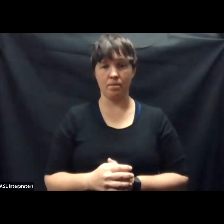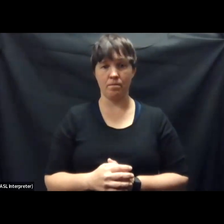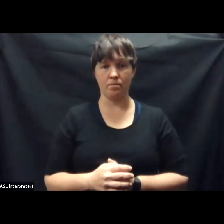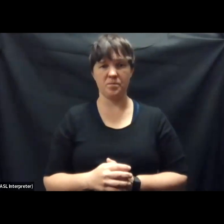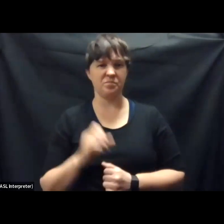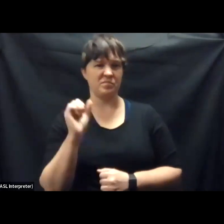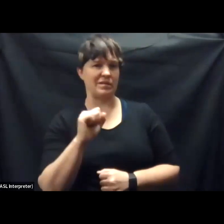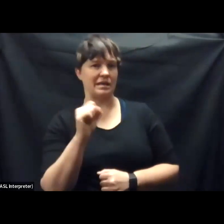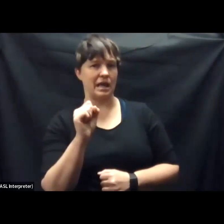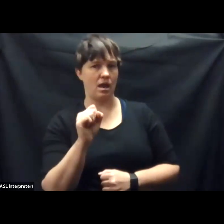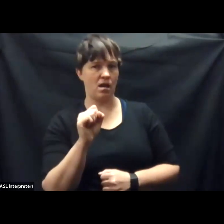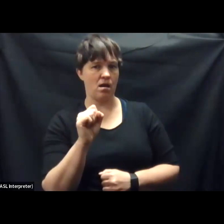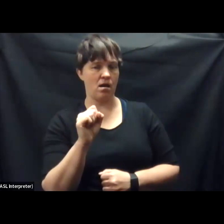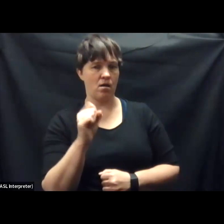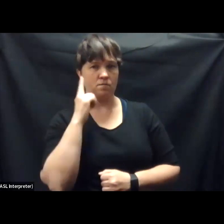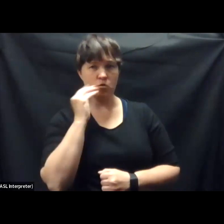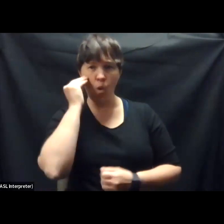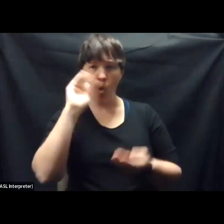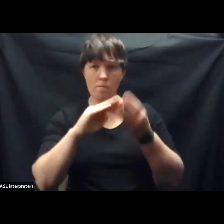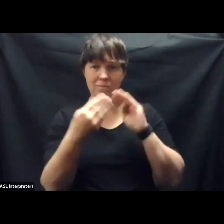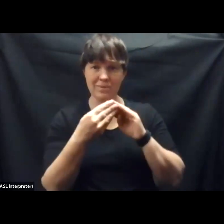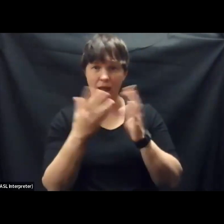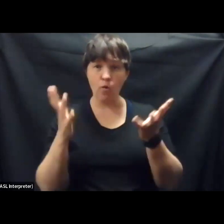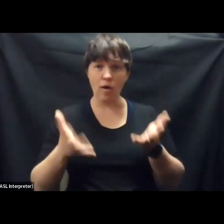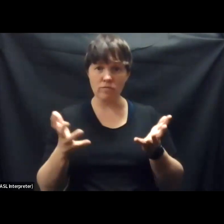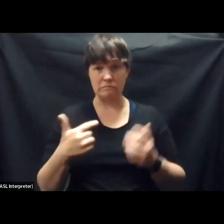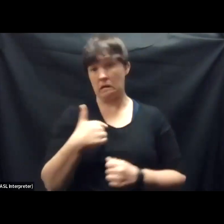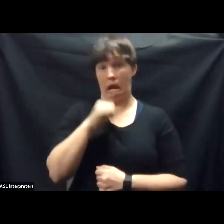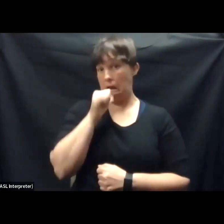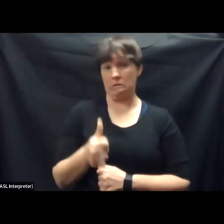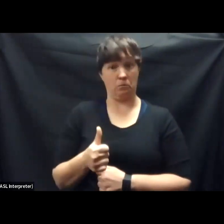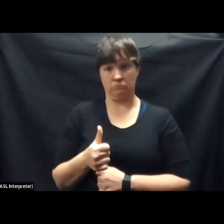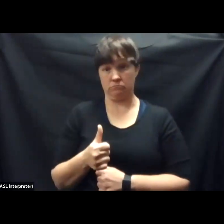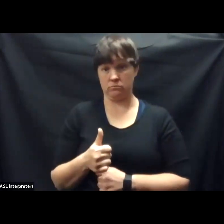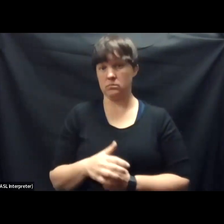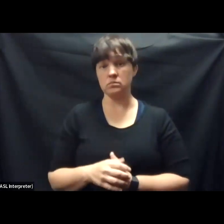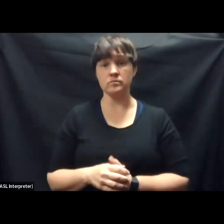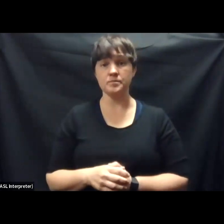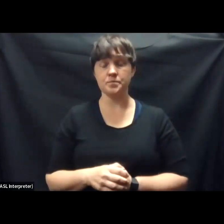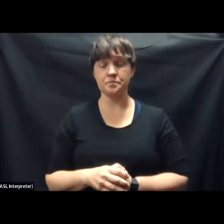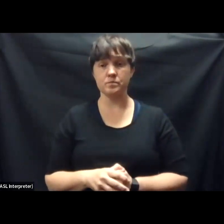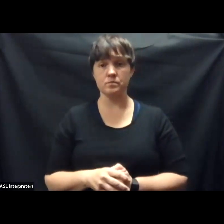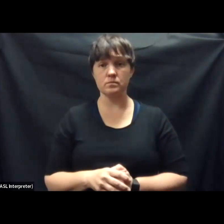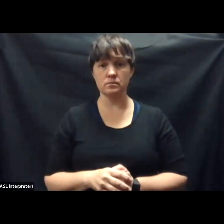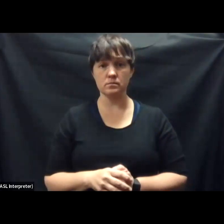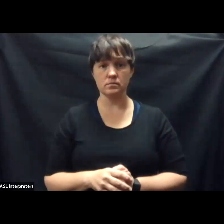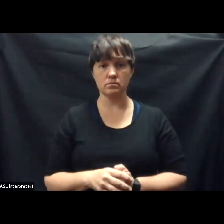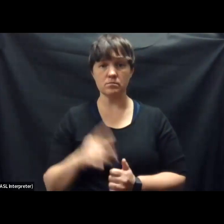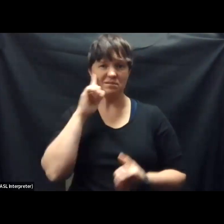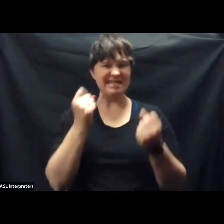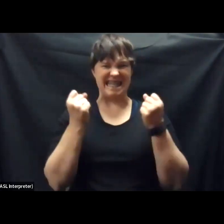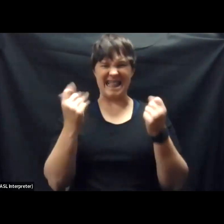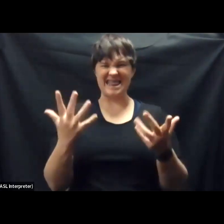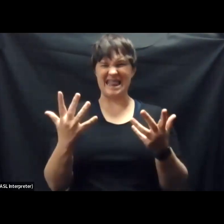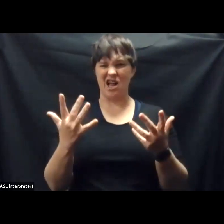Yeah, for the hometown conversations, I don't. I think a lot of it is